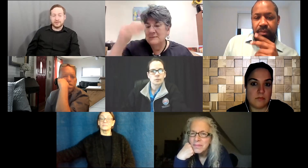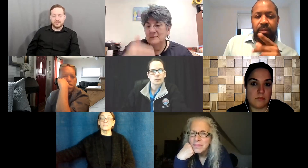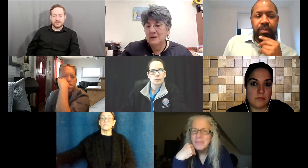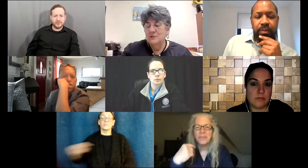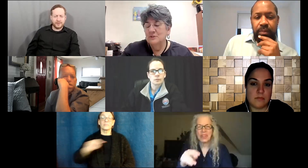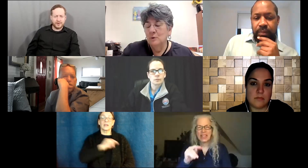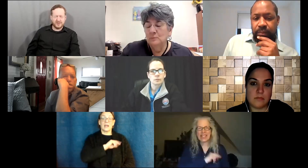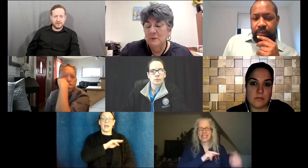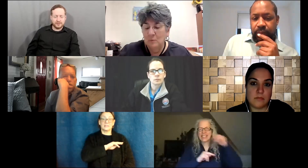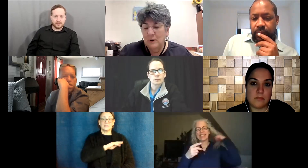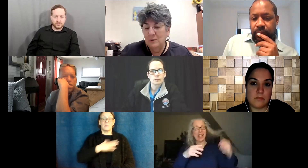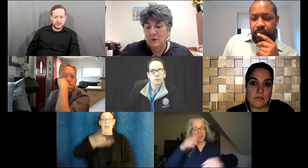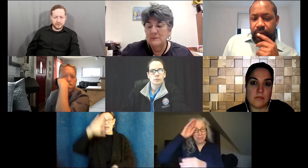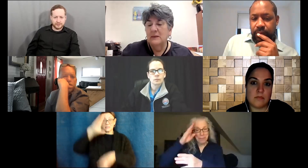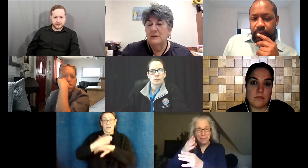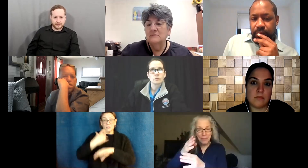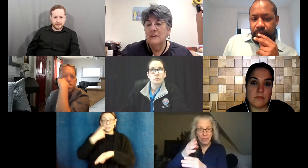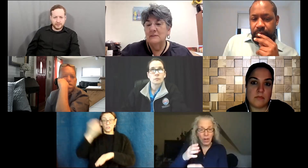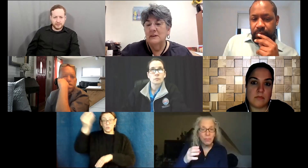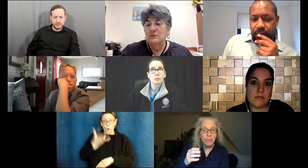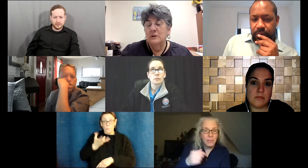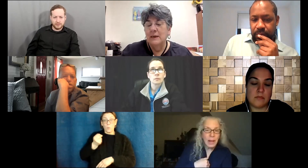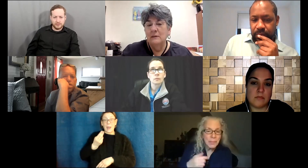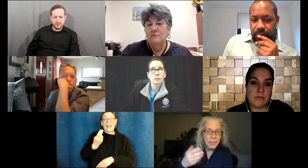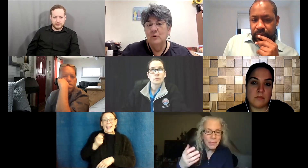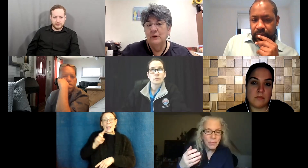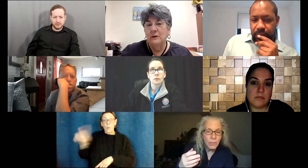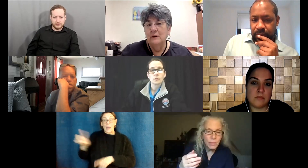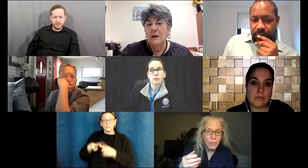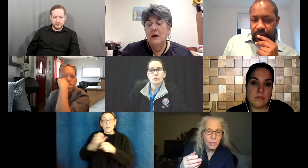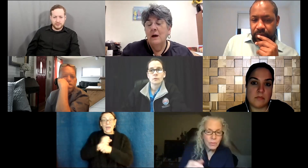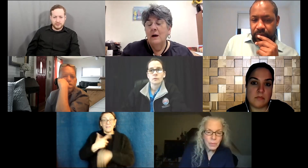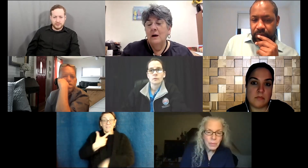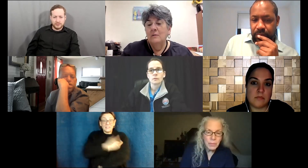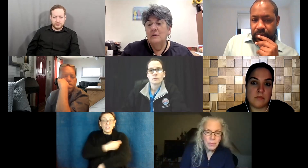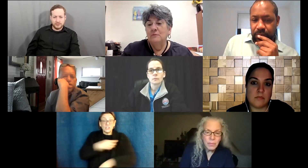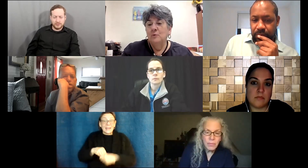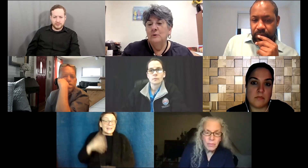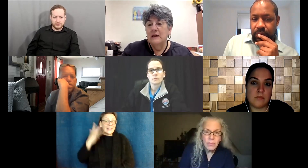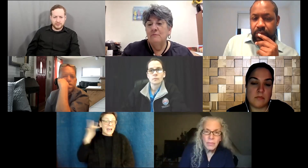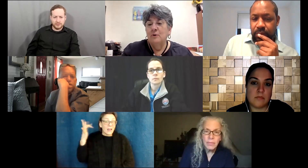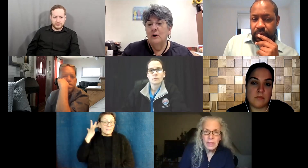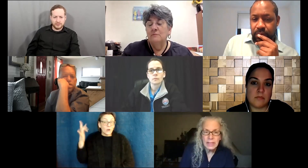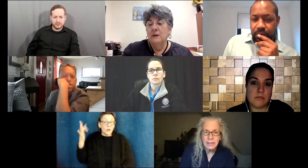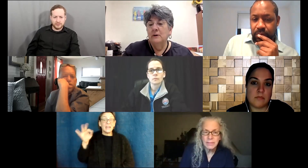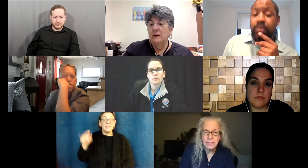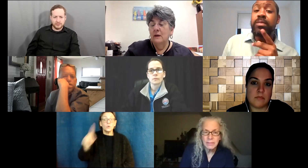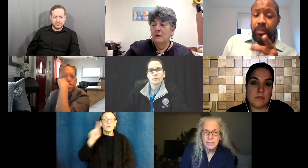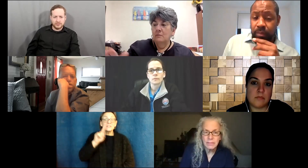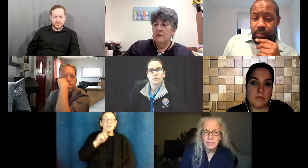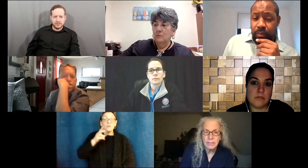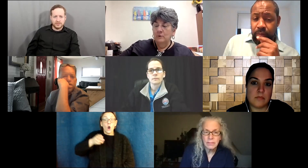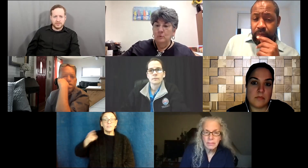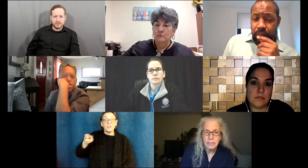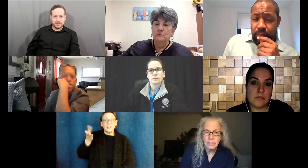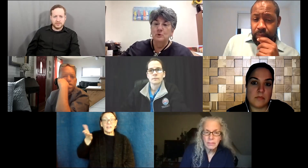My son just told me that when he went to get his vaccination in California, if you were deaf or hard of hearing,